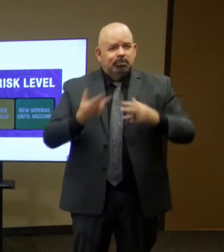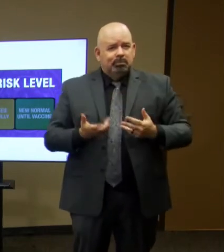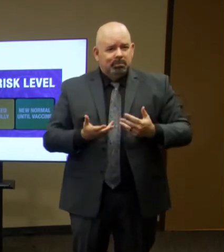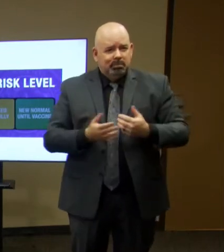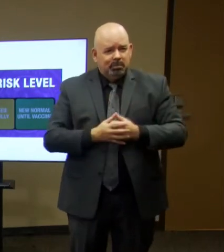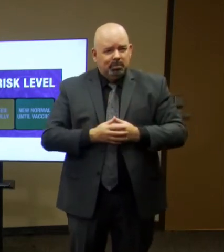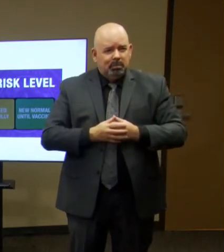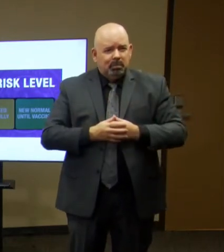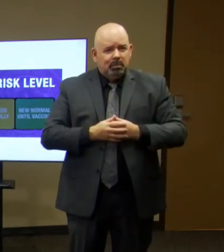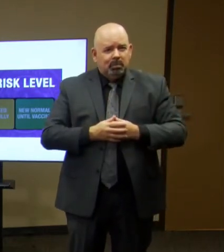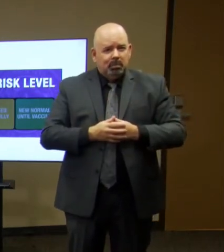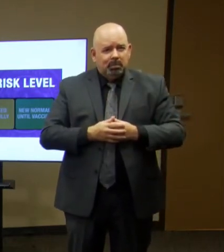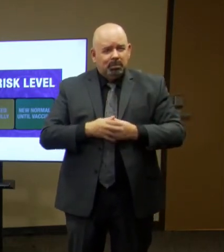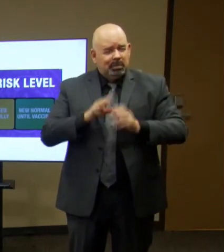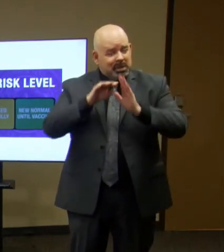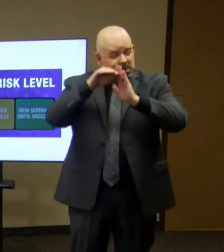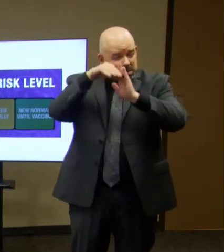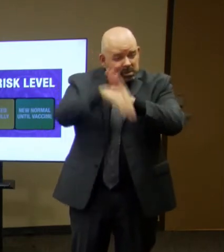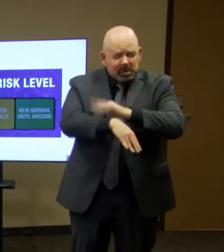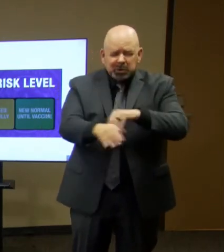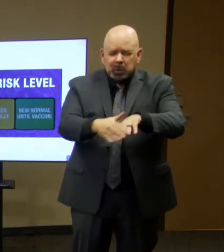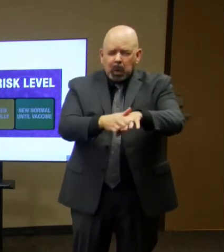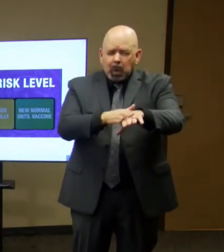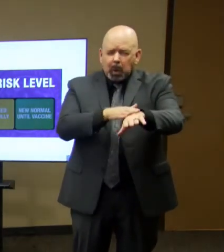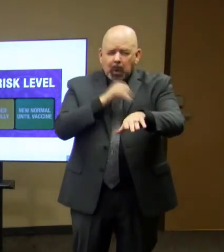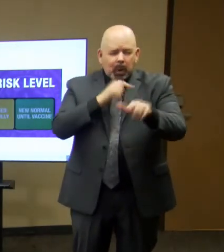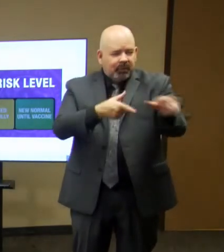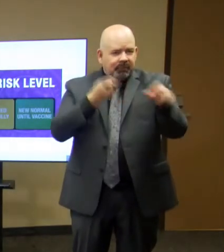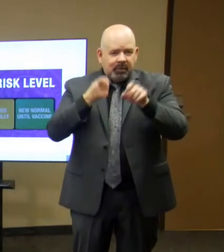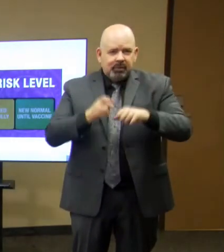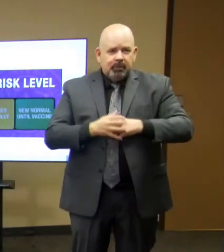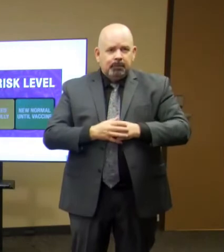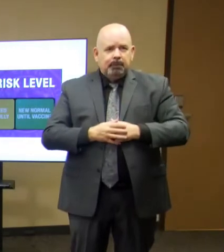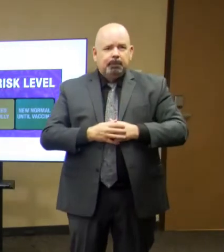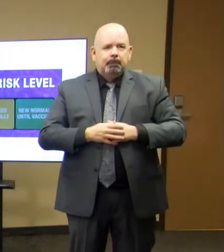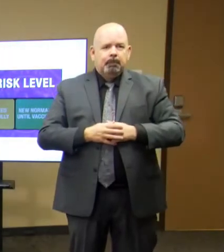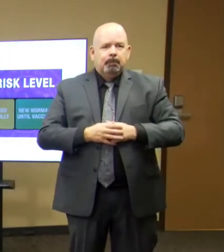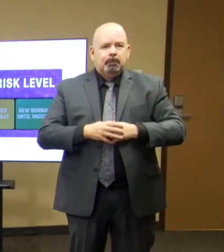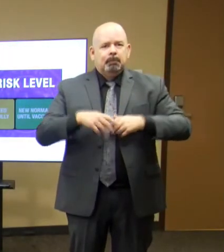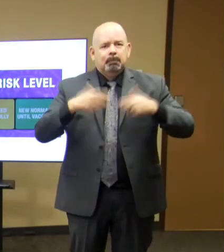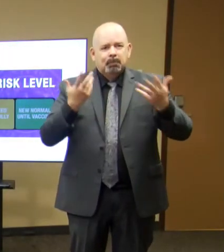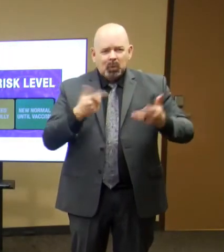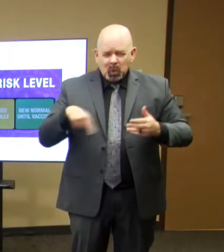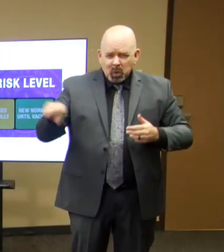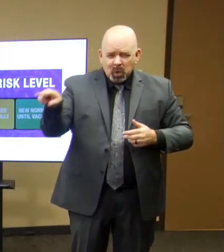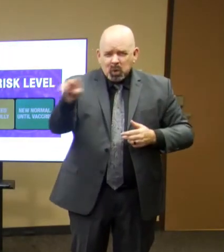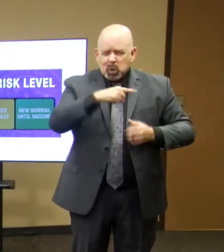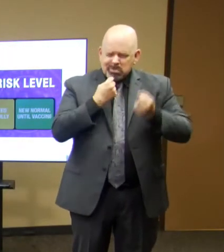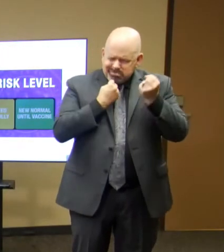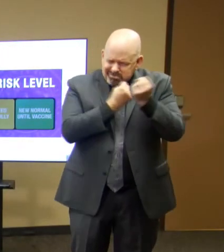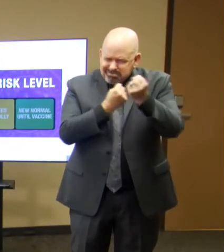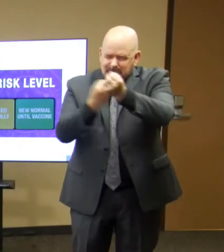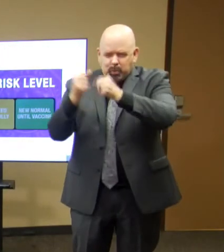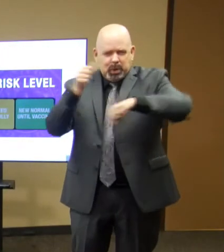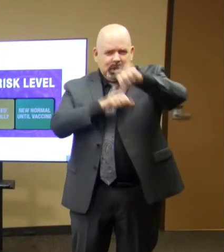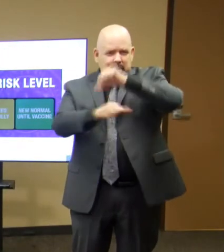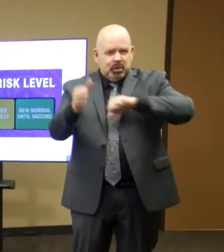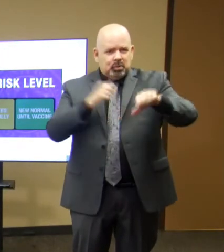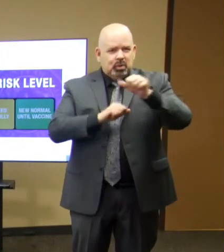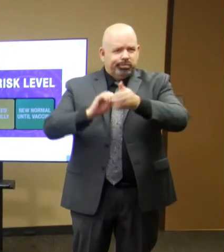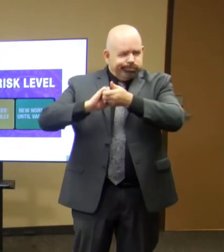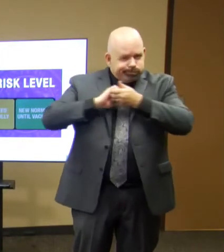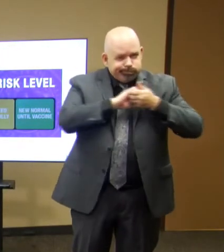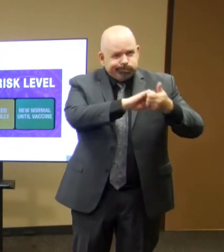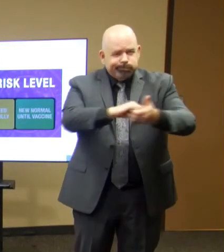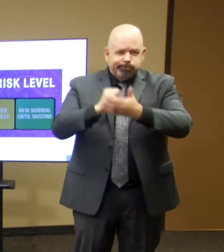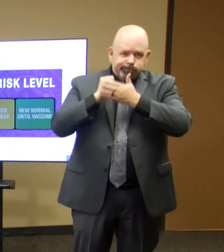We, as a community, really need to come together to help prevent our hospitals from becoming overwhelmed, to